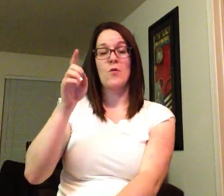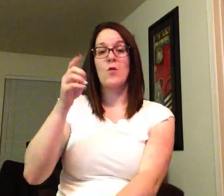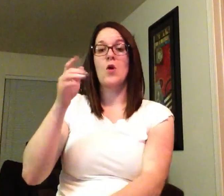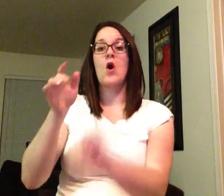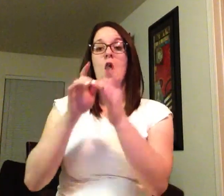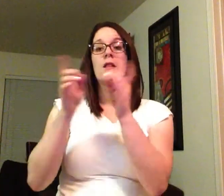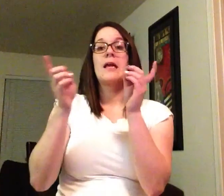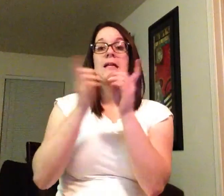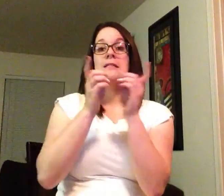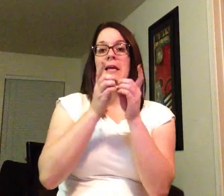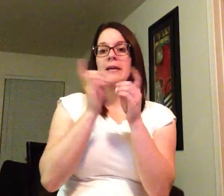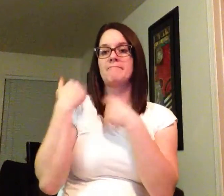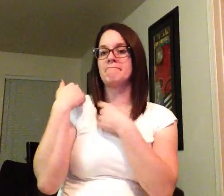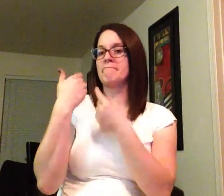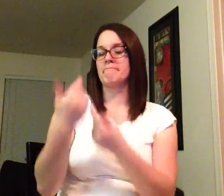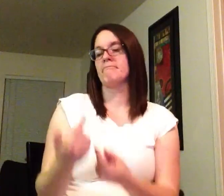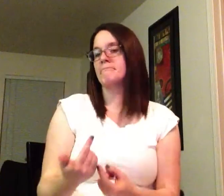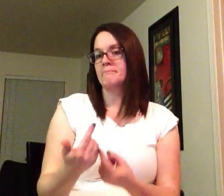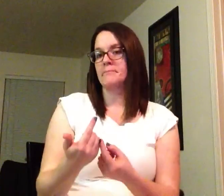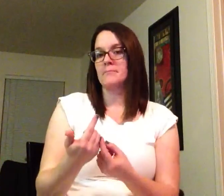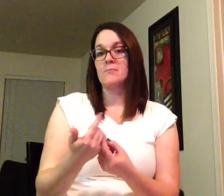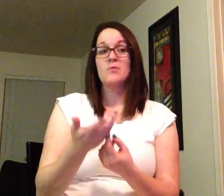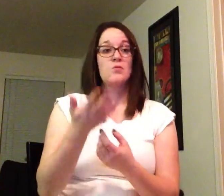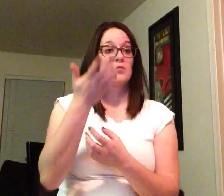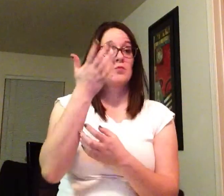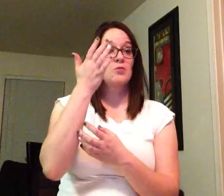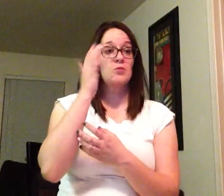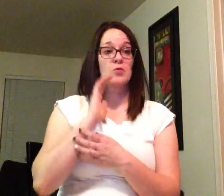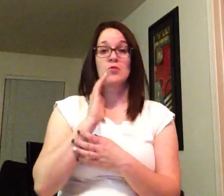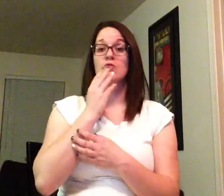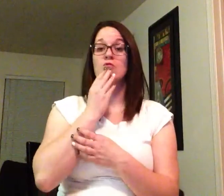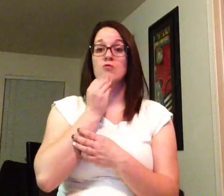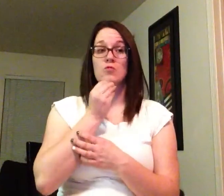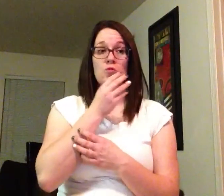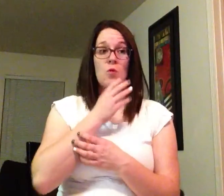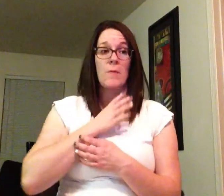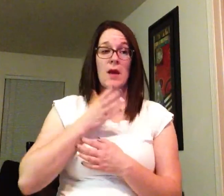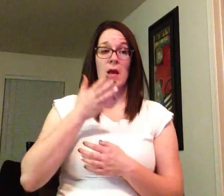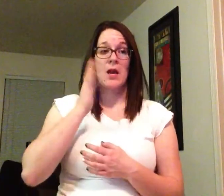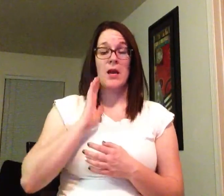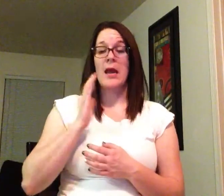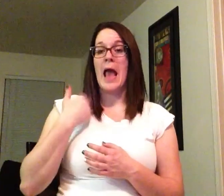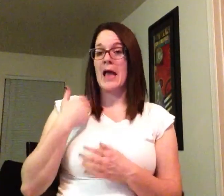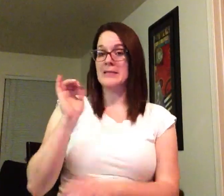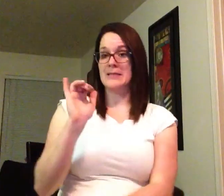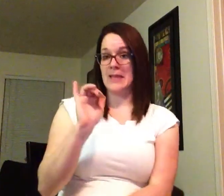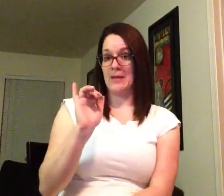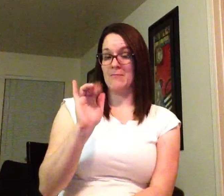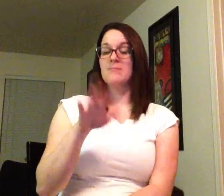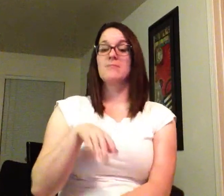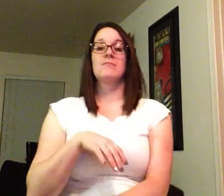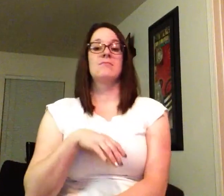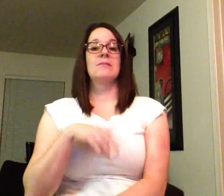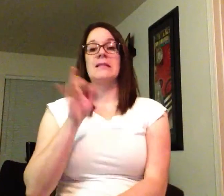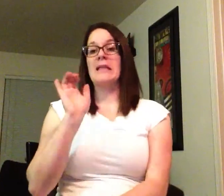have an explicit algorithm per se, they definitely were running through formulas in their heads, like, is the girl going to like the boy? Are the families going to get